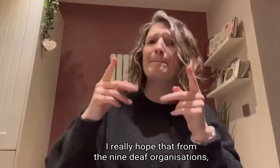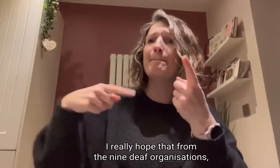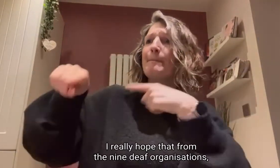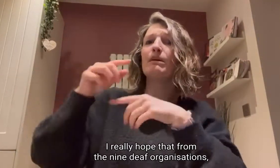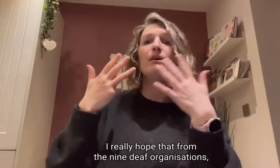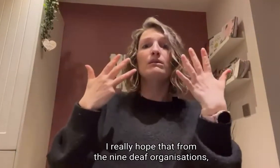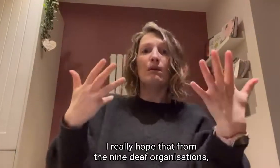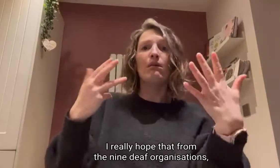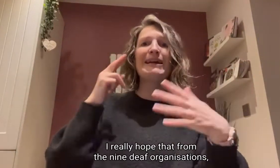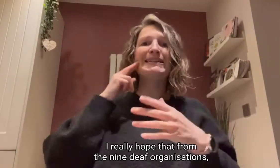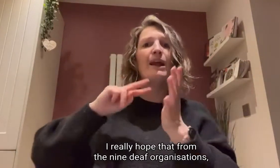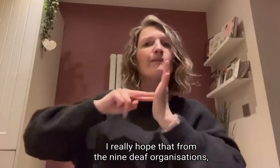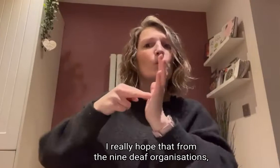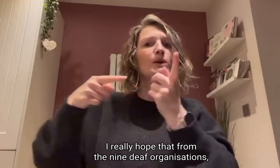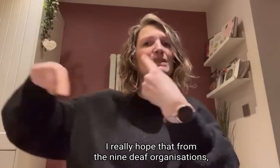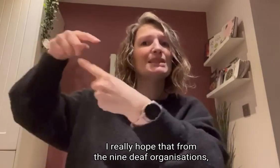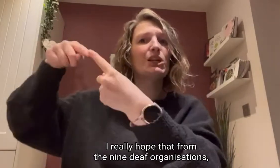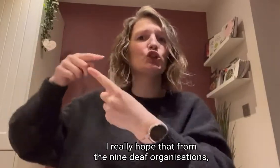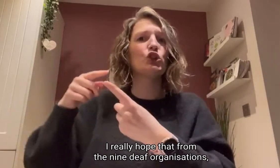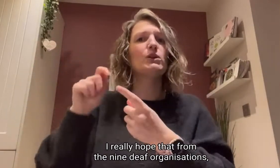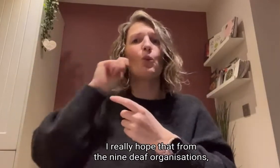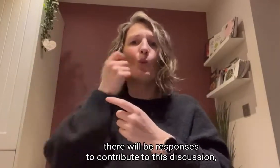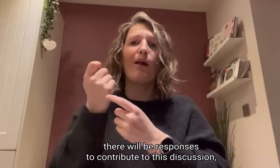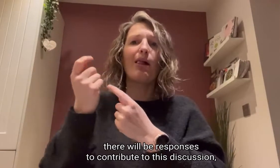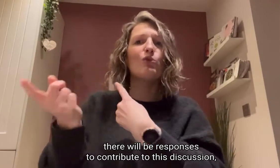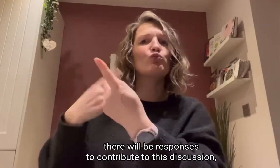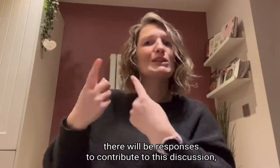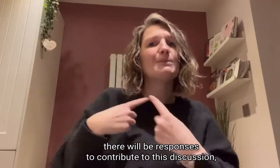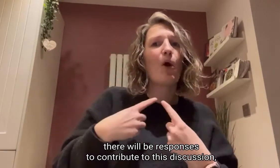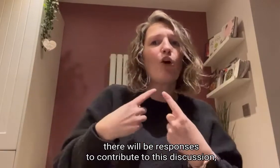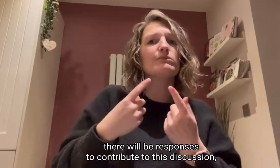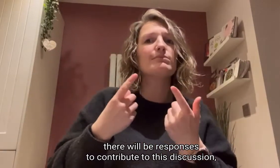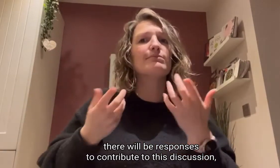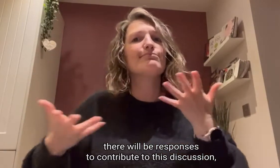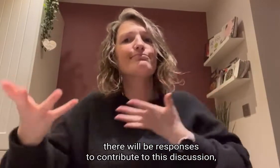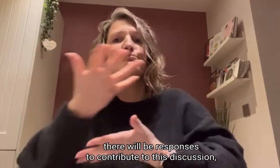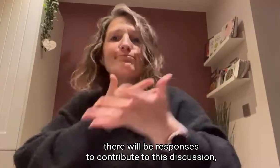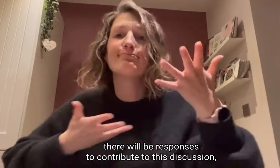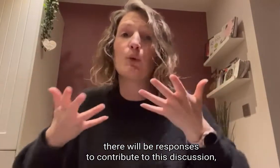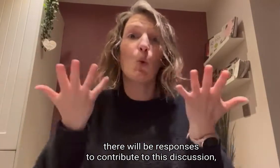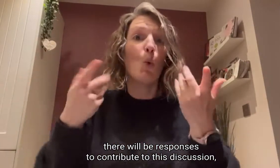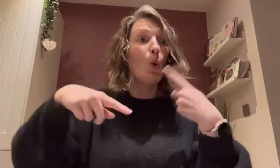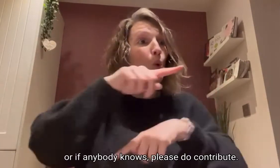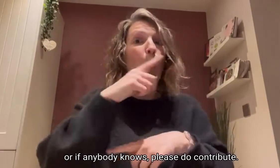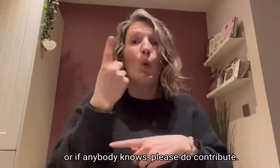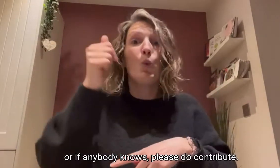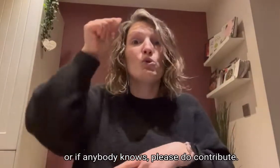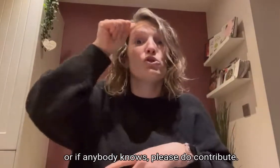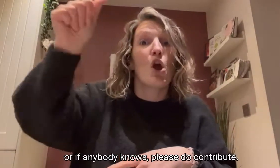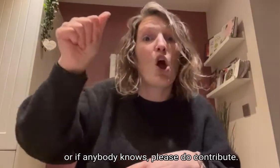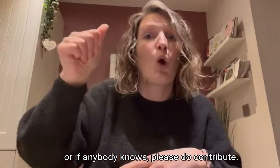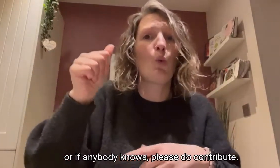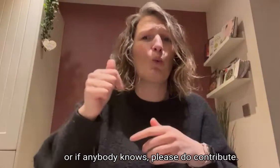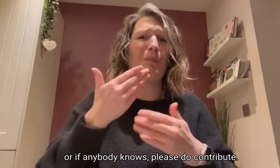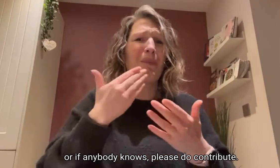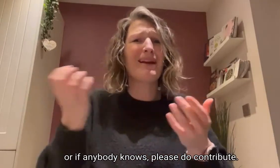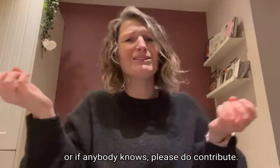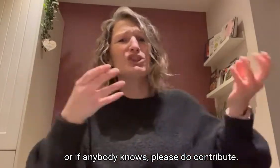hope that from the 9 deaf organisations there will be responses to contribute to this discussion. Or if anybody knows, please do